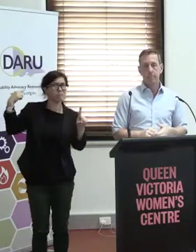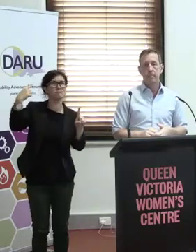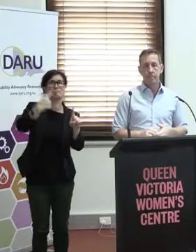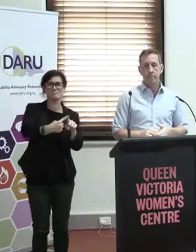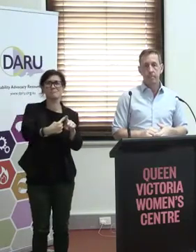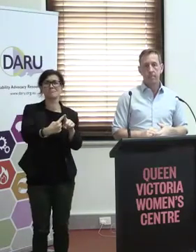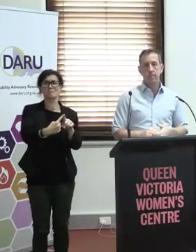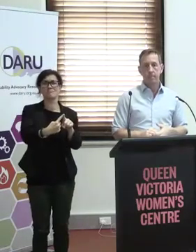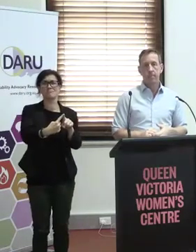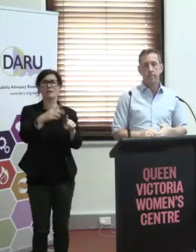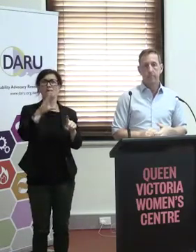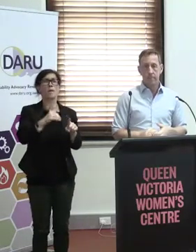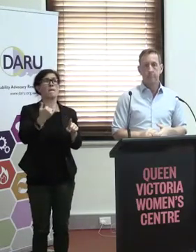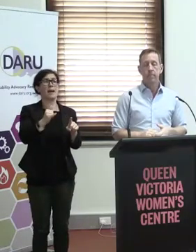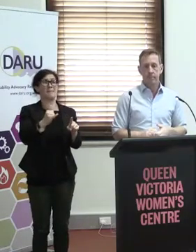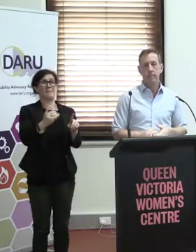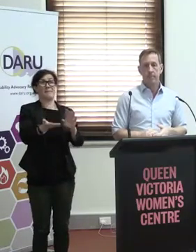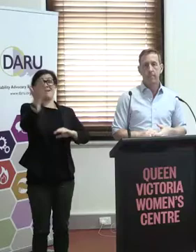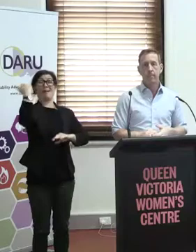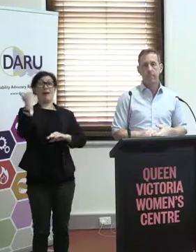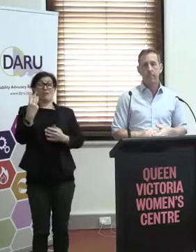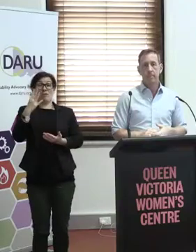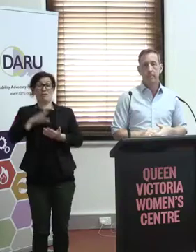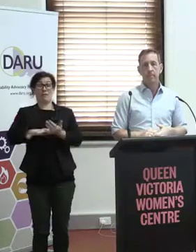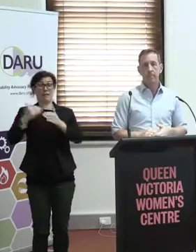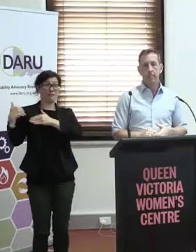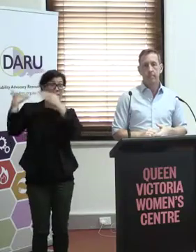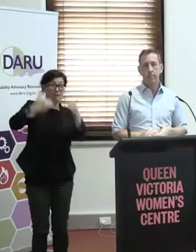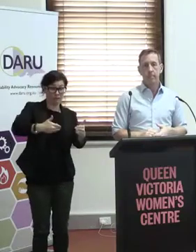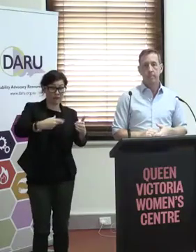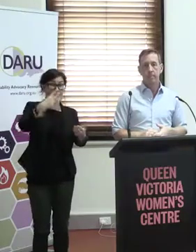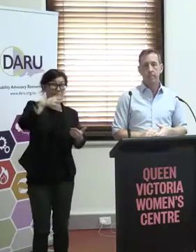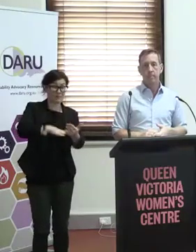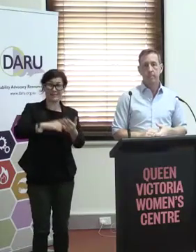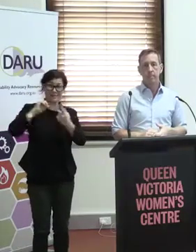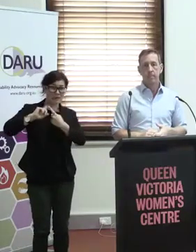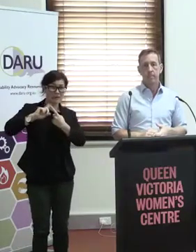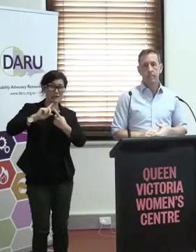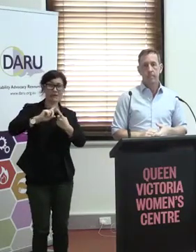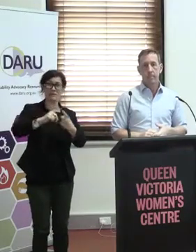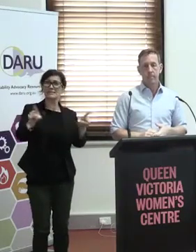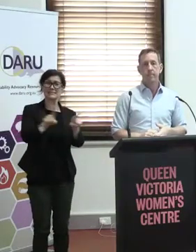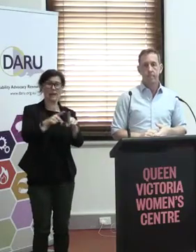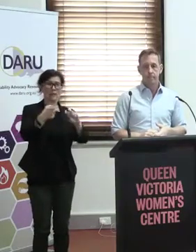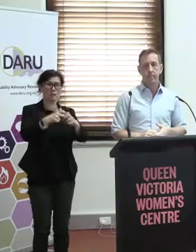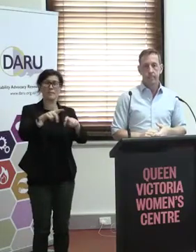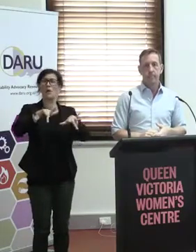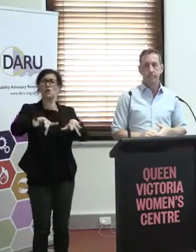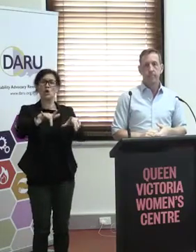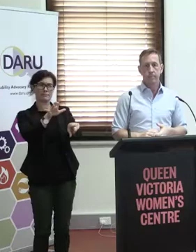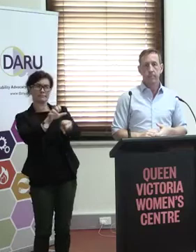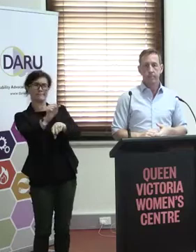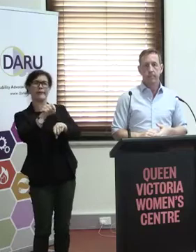comes from last quarter to this quarter. Then, it's not captured that, to look at it might be,